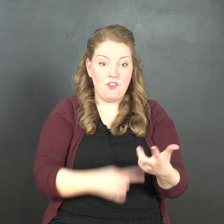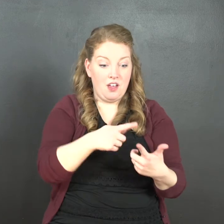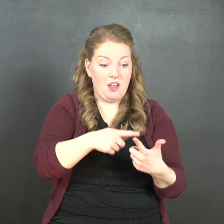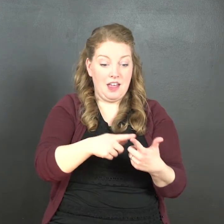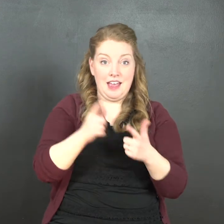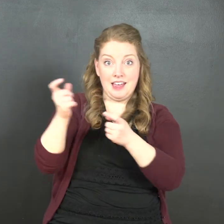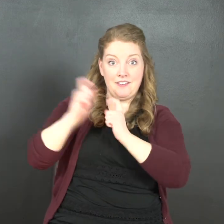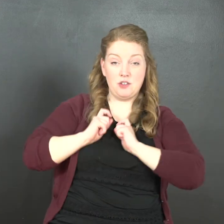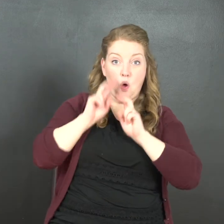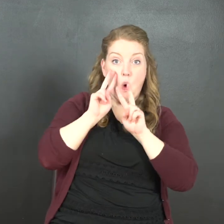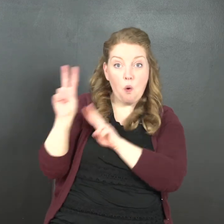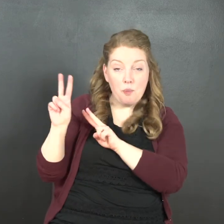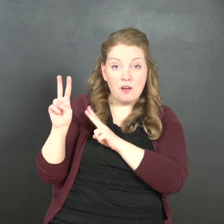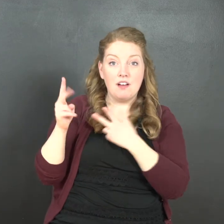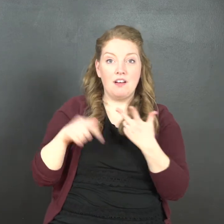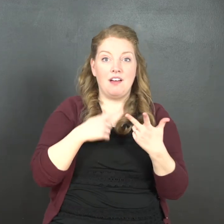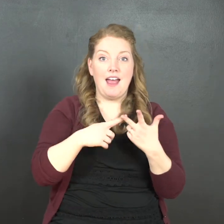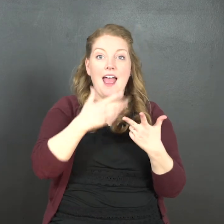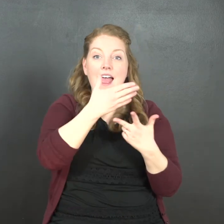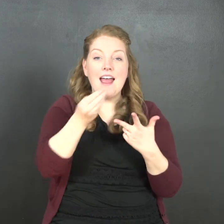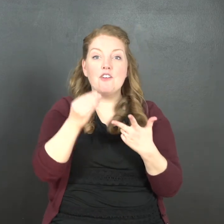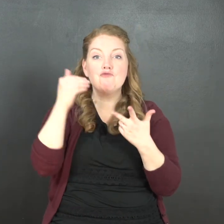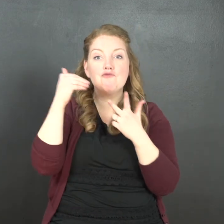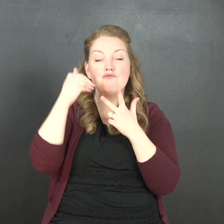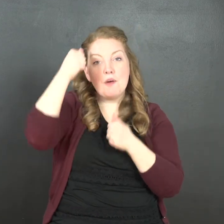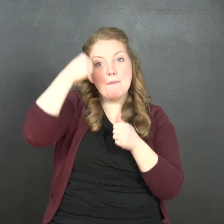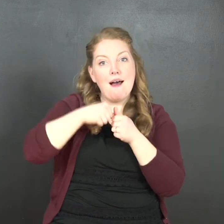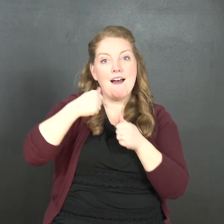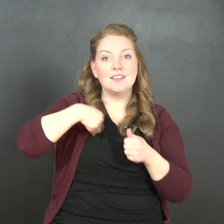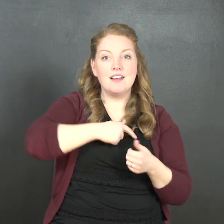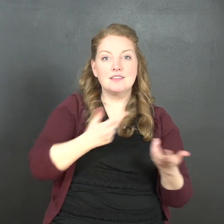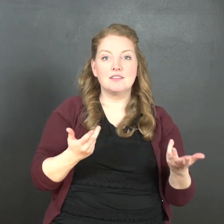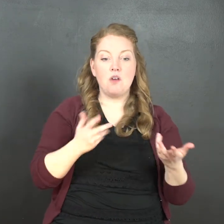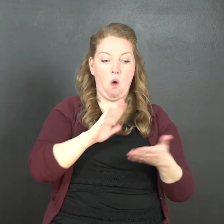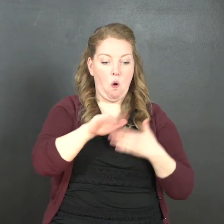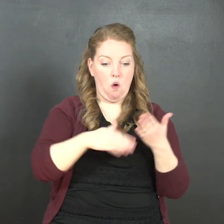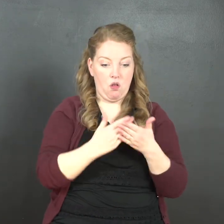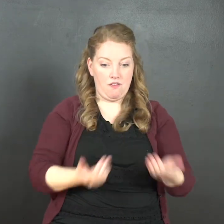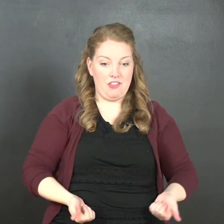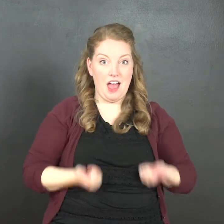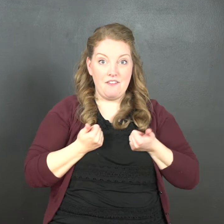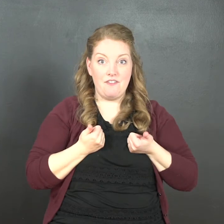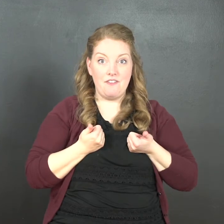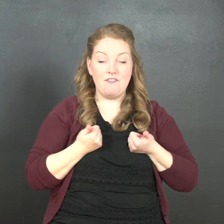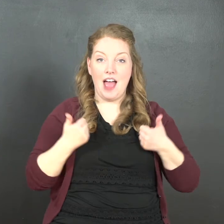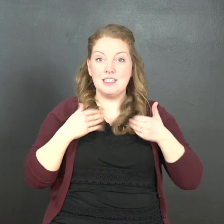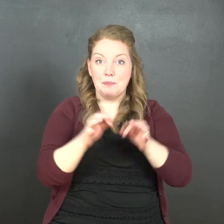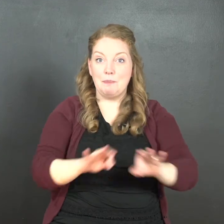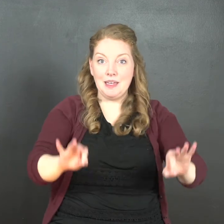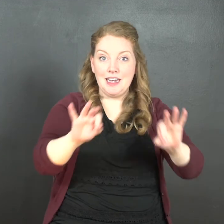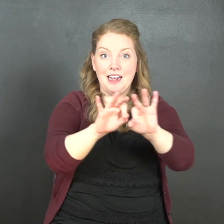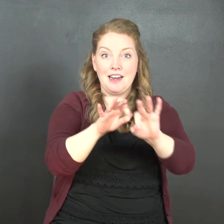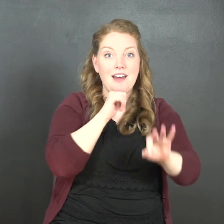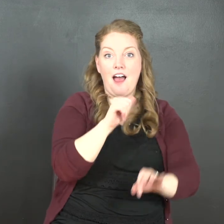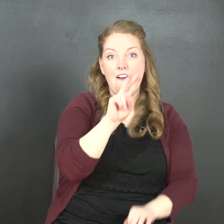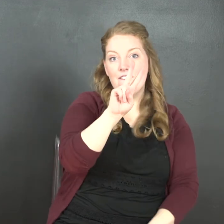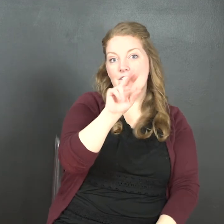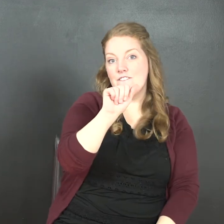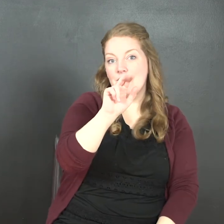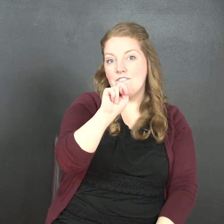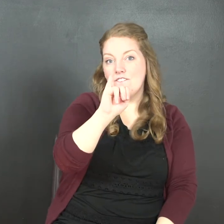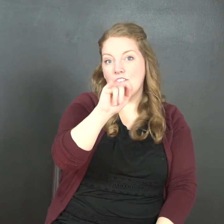even when we're in hopeless circumstances and situations, but it reminds us of the fact that life, all of life, because